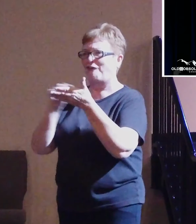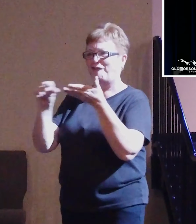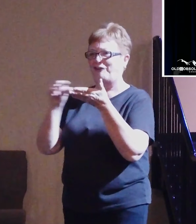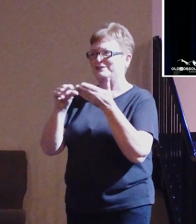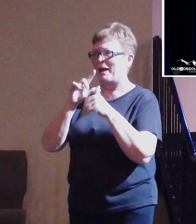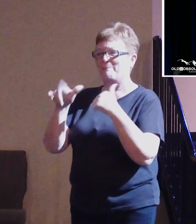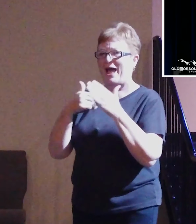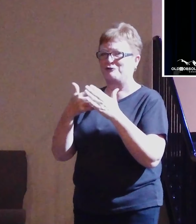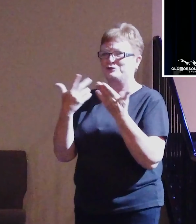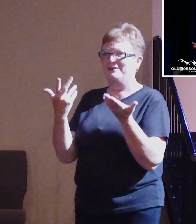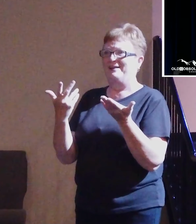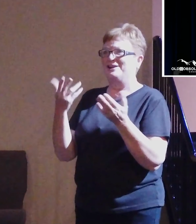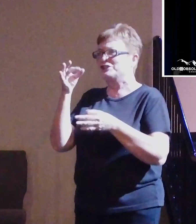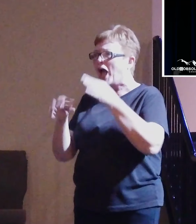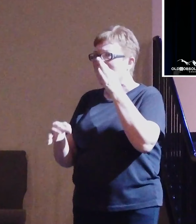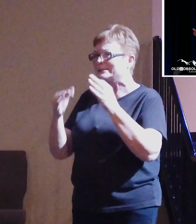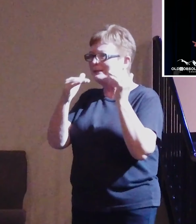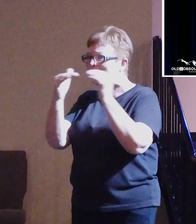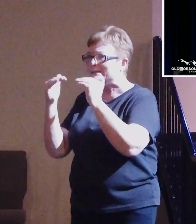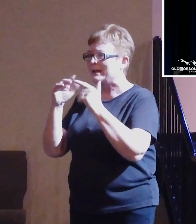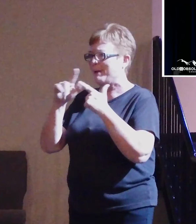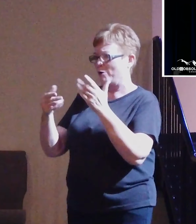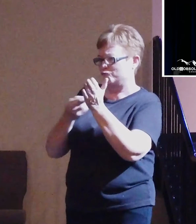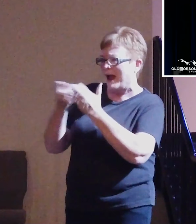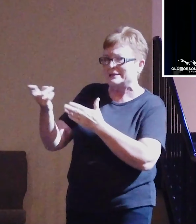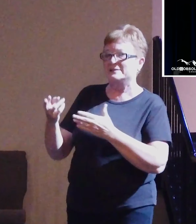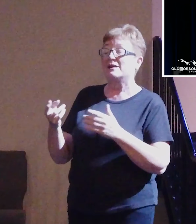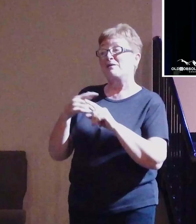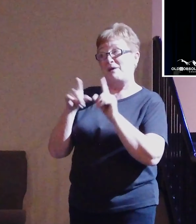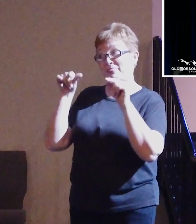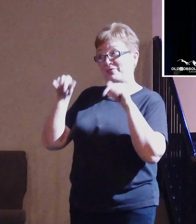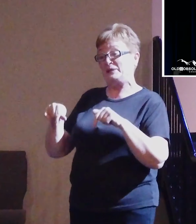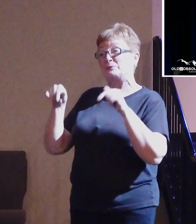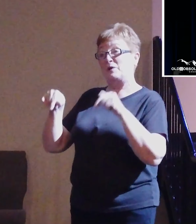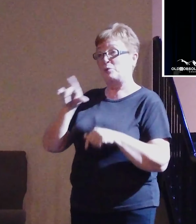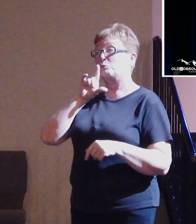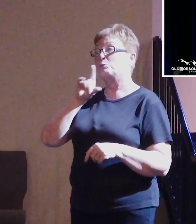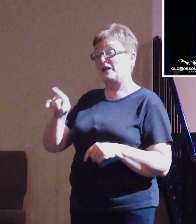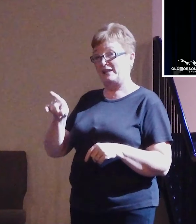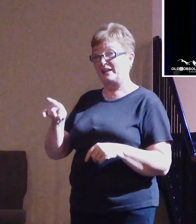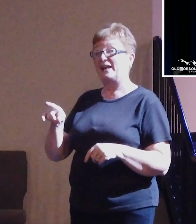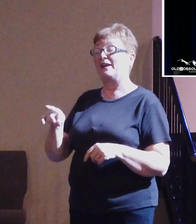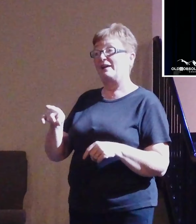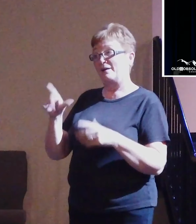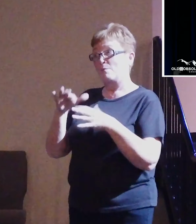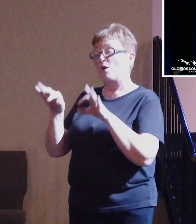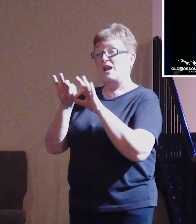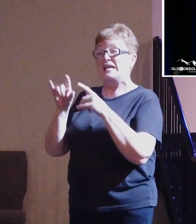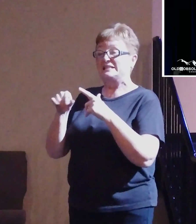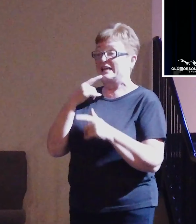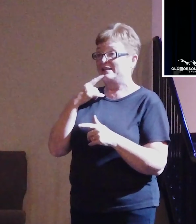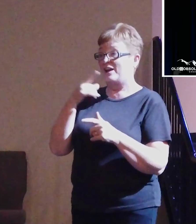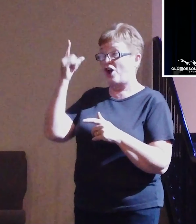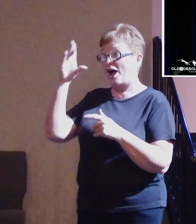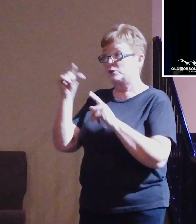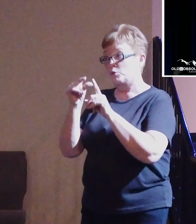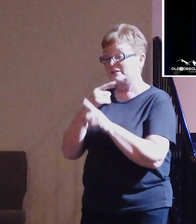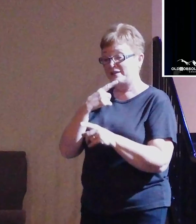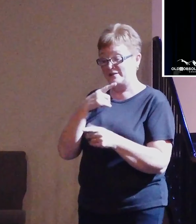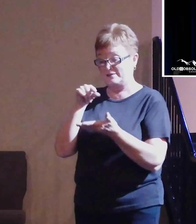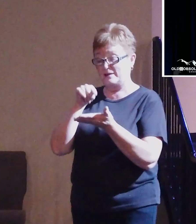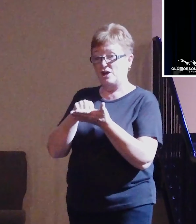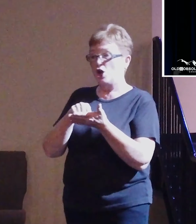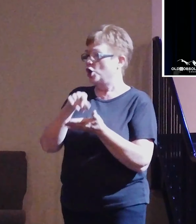jurisprudence, about justice, about righteousness, but this is one that's pretty core. And it says there in God's word, you shall